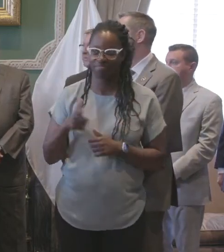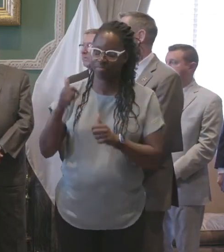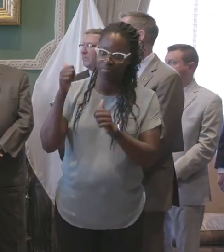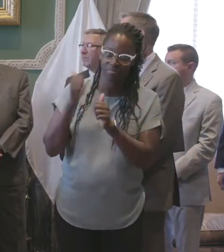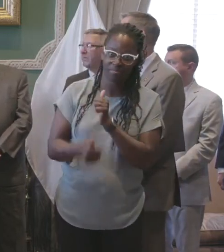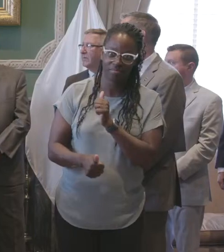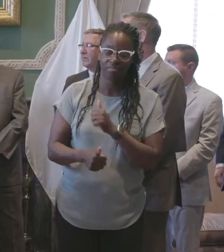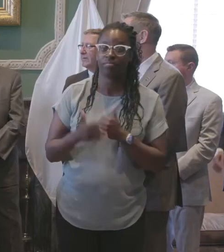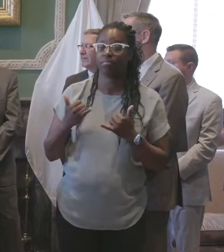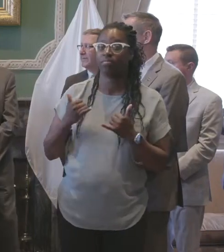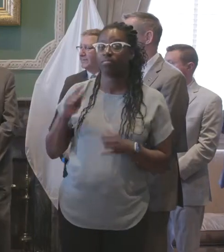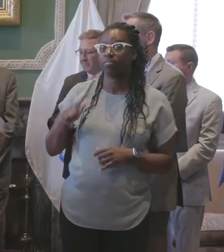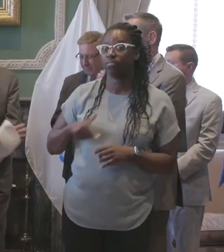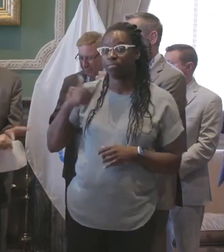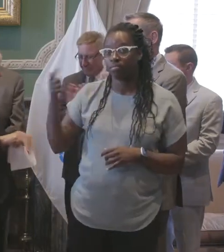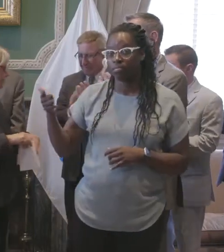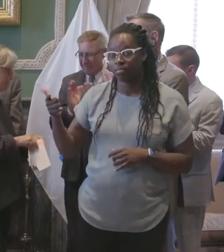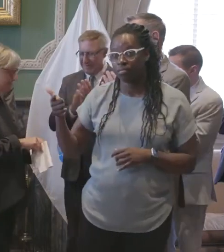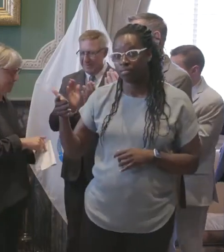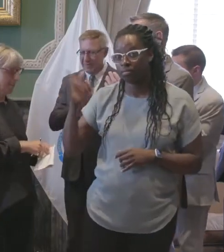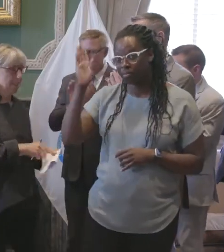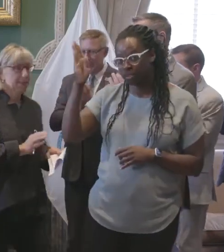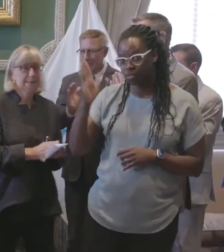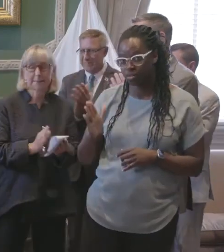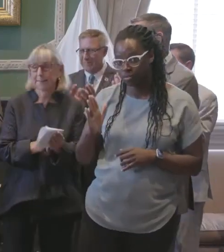Speaker Mariano.